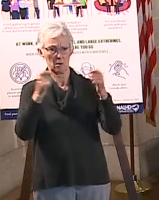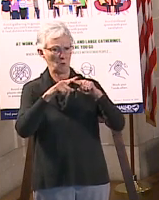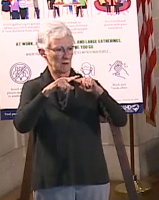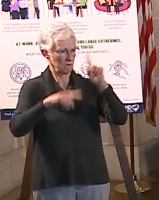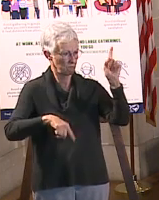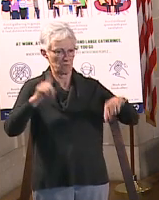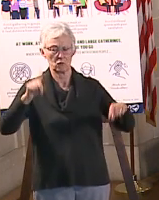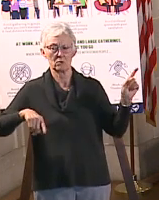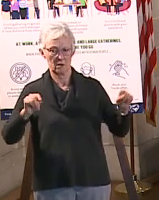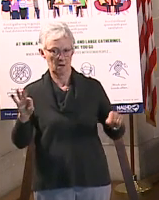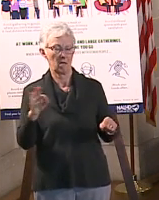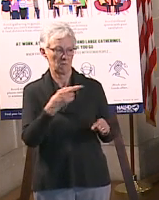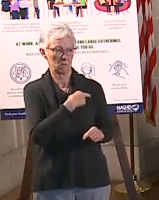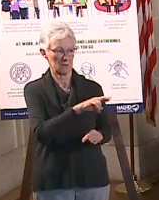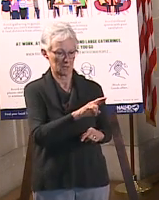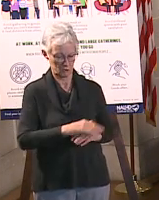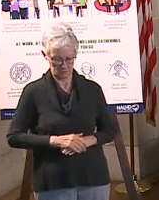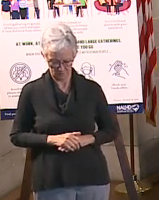being here today.